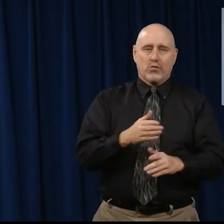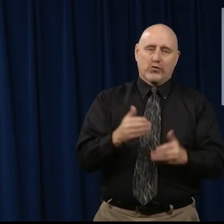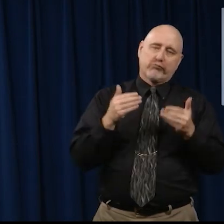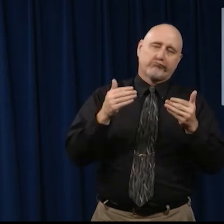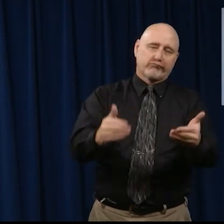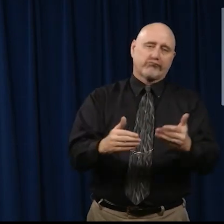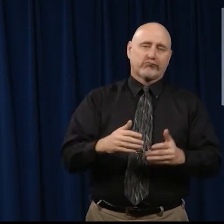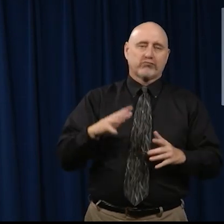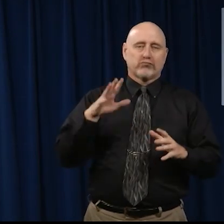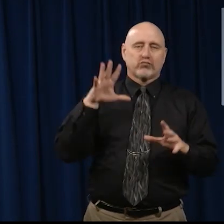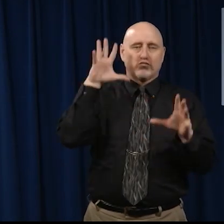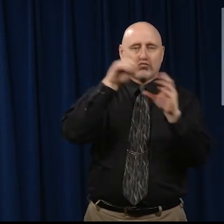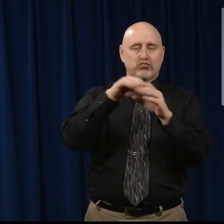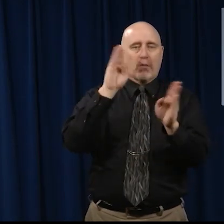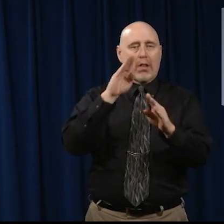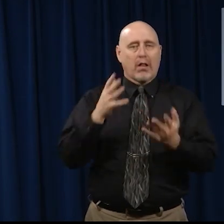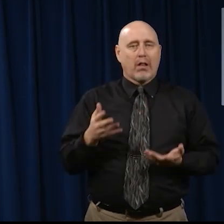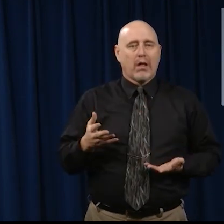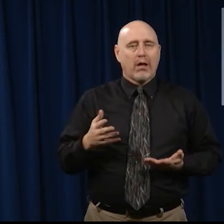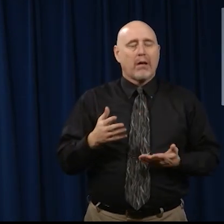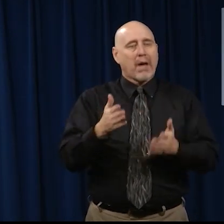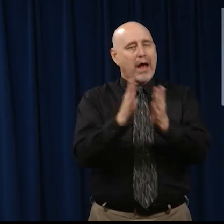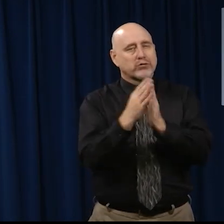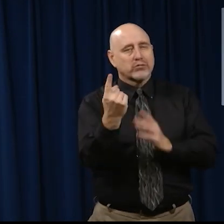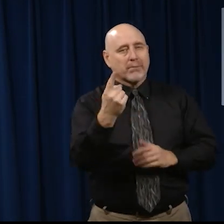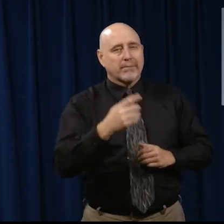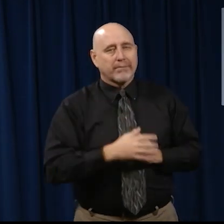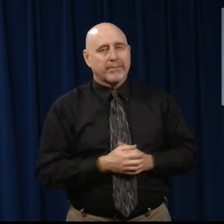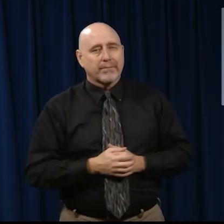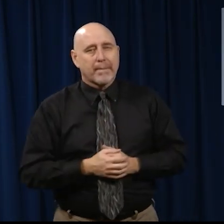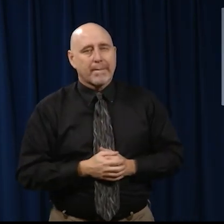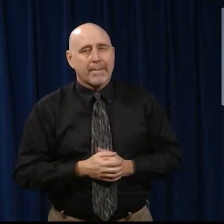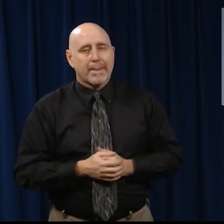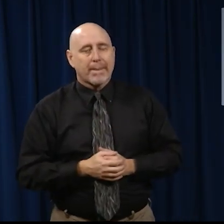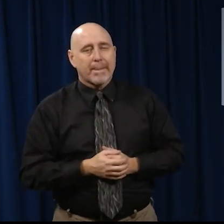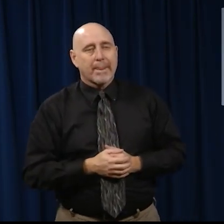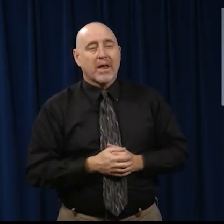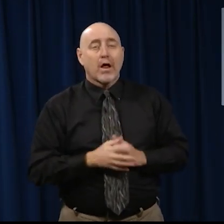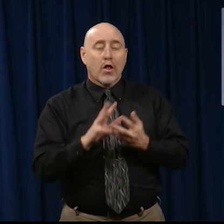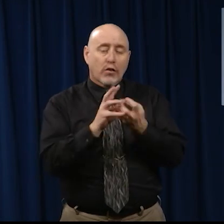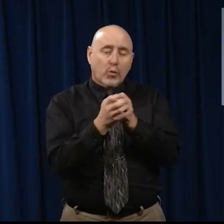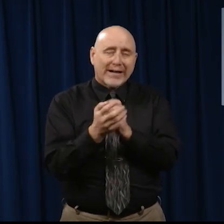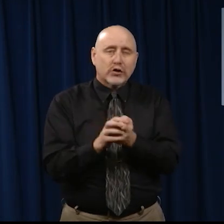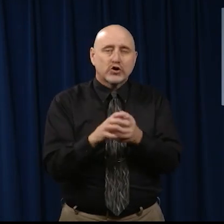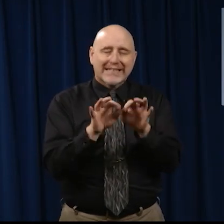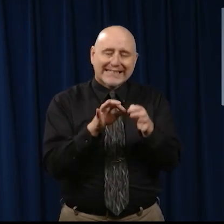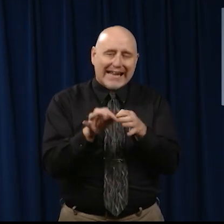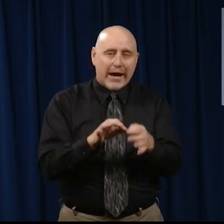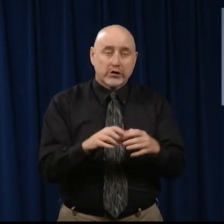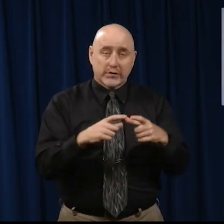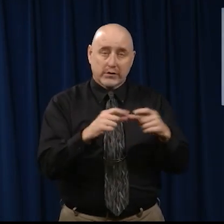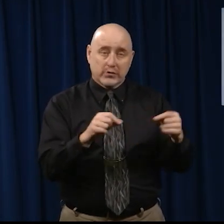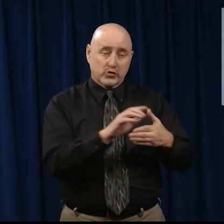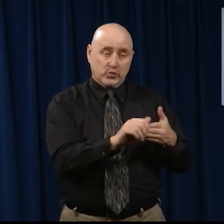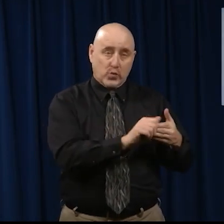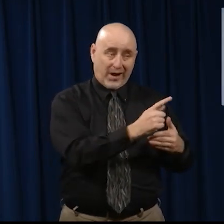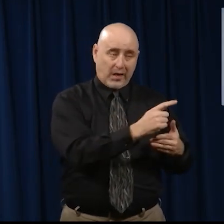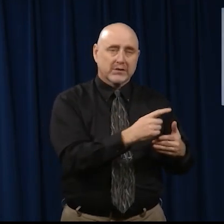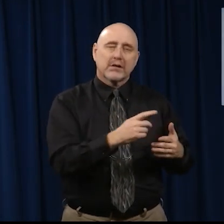did before you got yourself into that kind of trouble. Let me ask you this question. The wrinkles and the tears in your